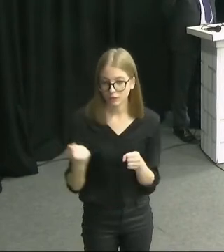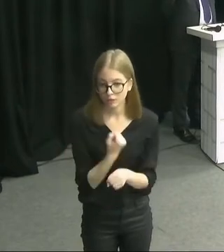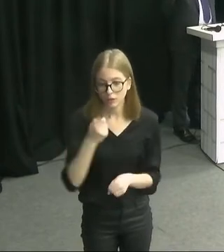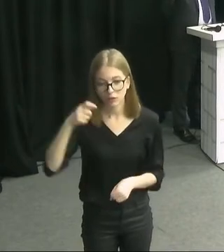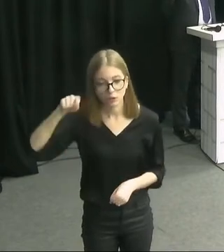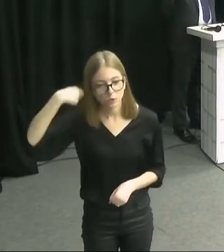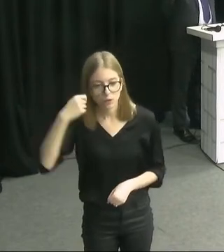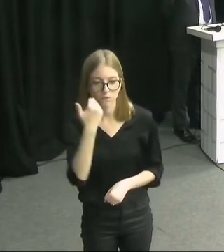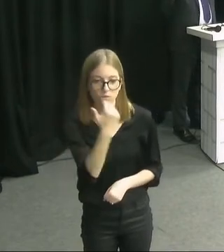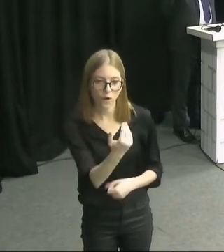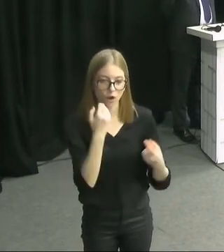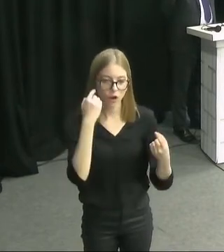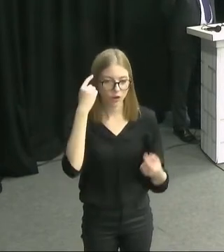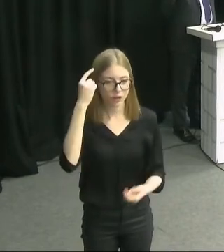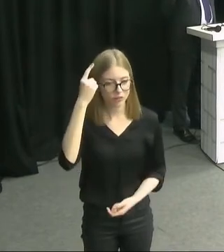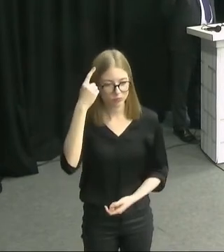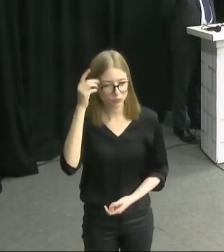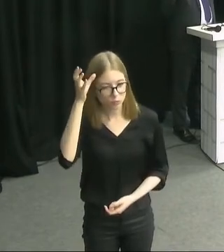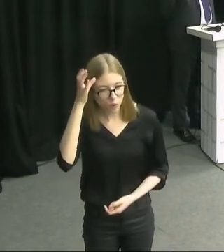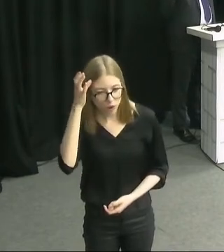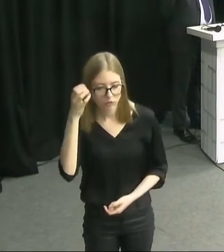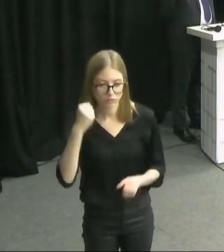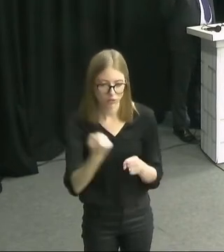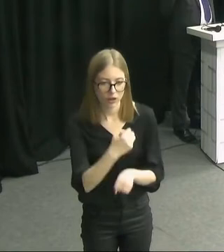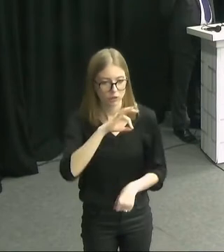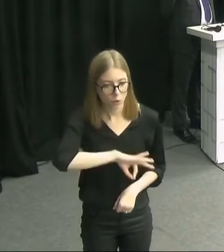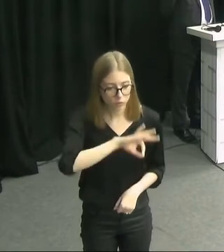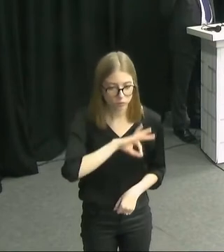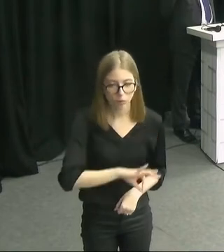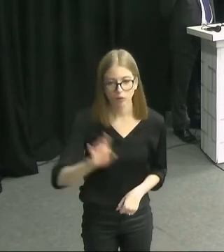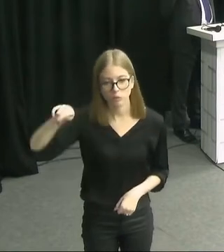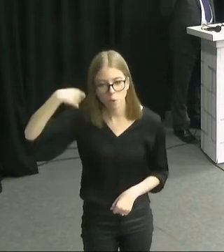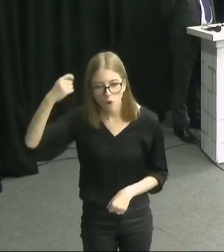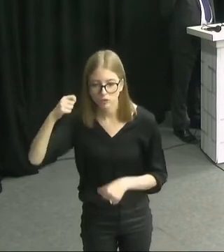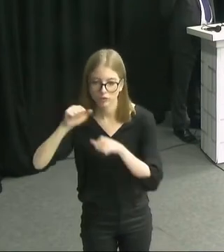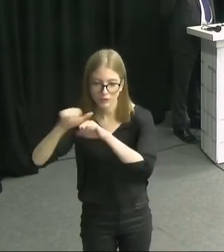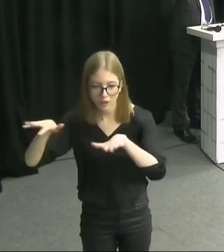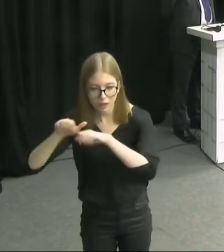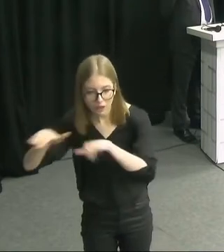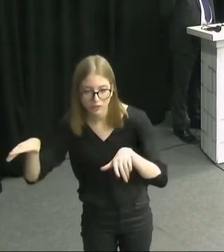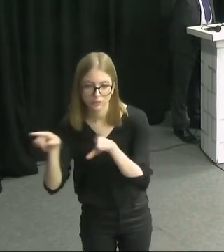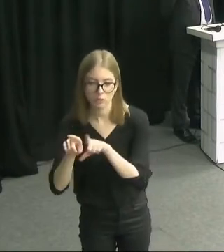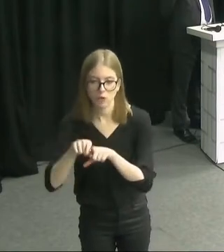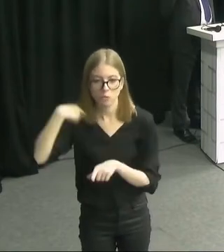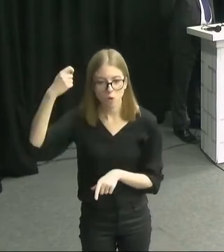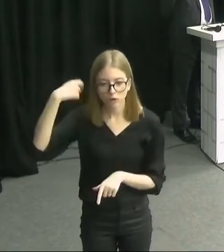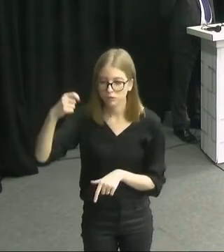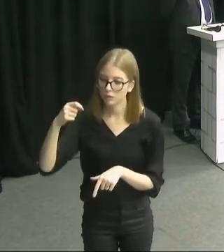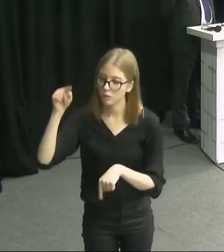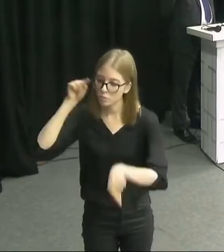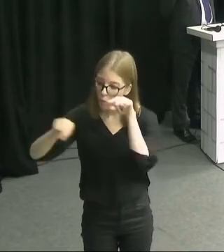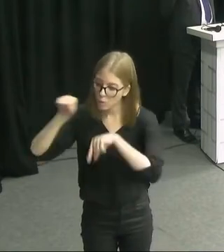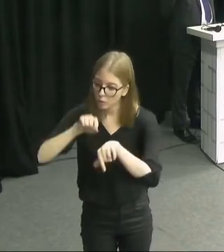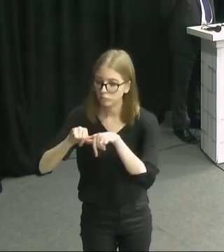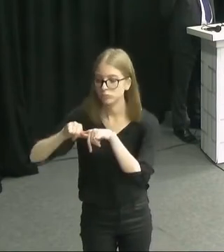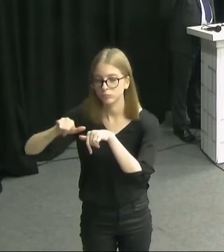better the knowledge the students have, and we need to use our students more in the science education projects. We